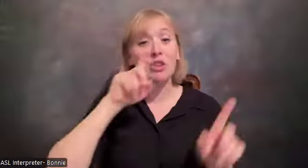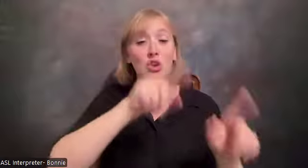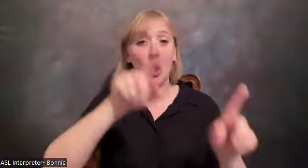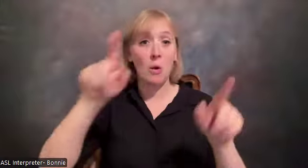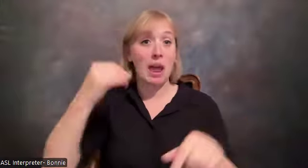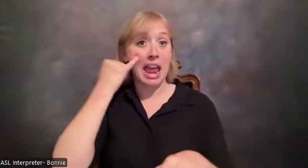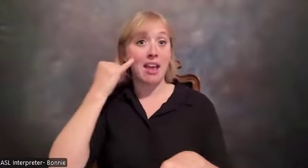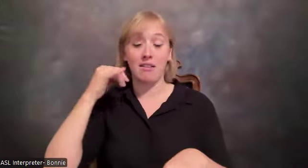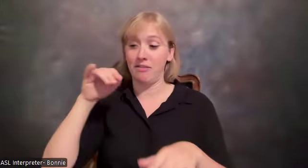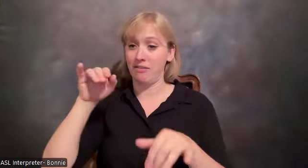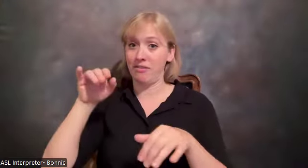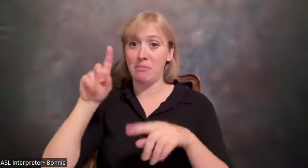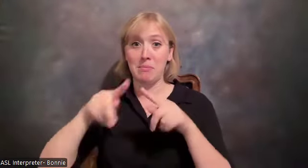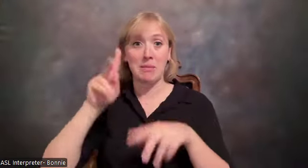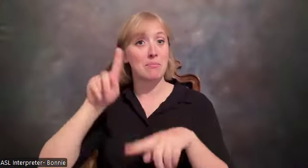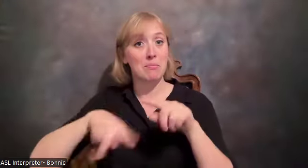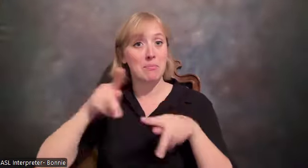get out.